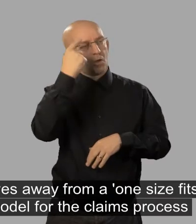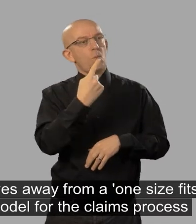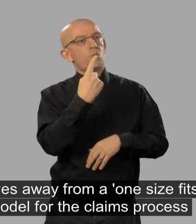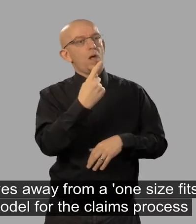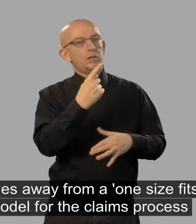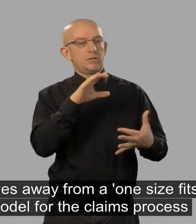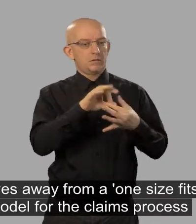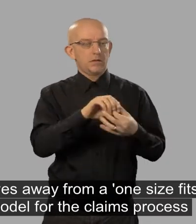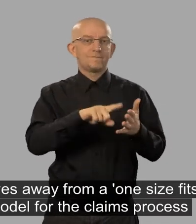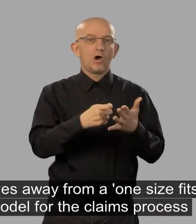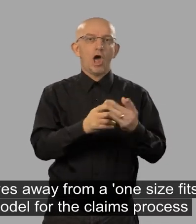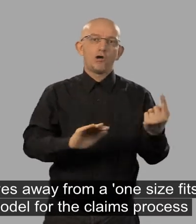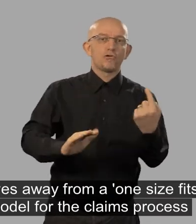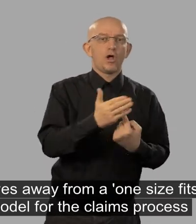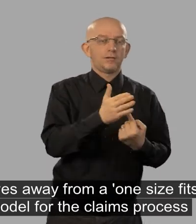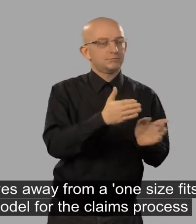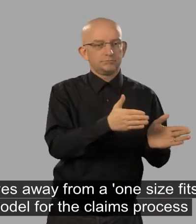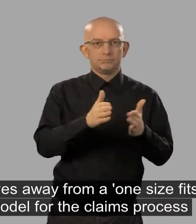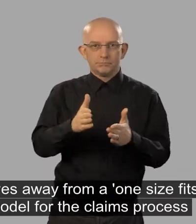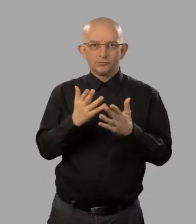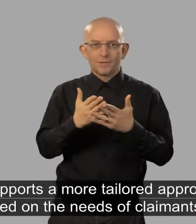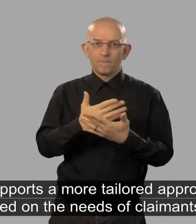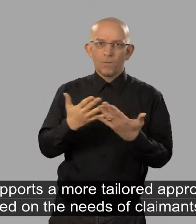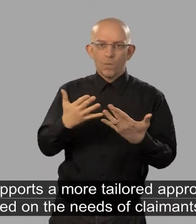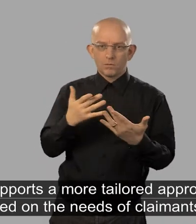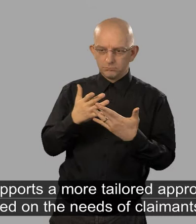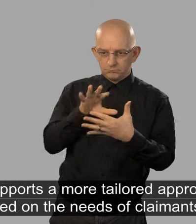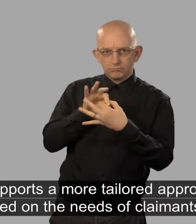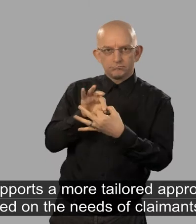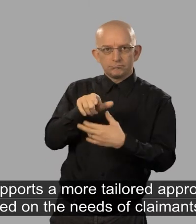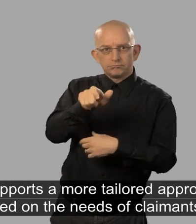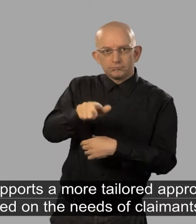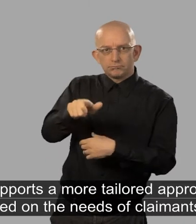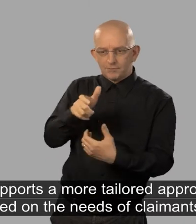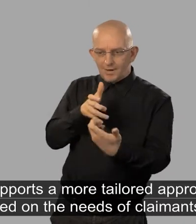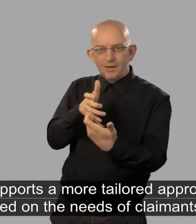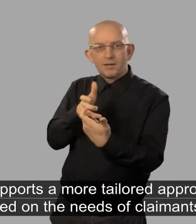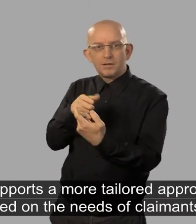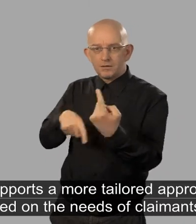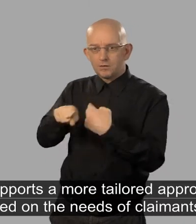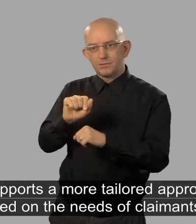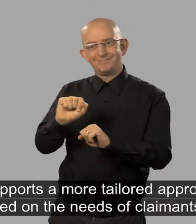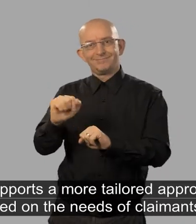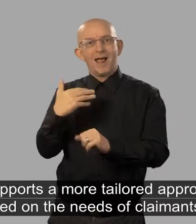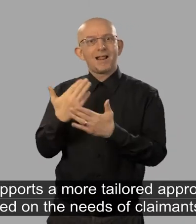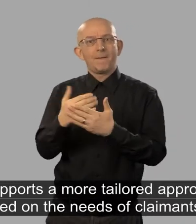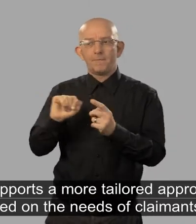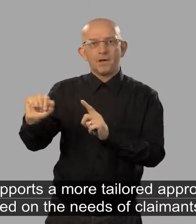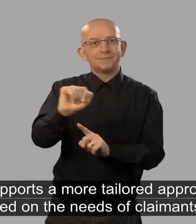a one-size-fits-all model for the claims process and supports a more tailored approach based on the needs